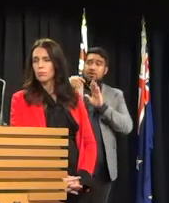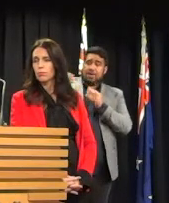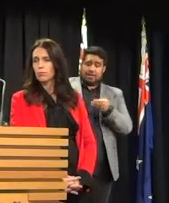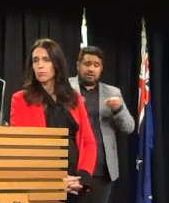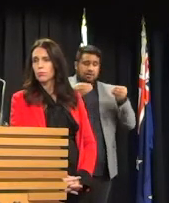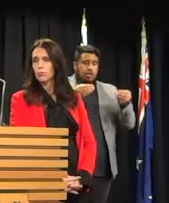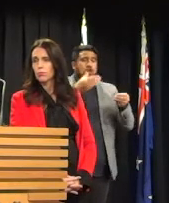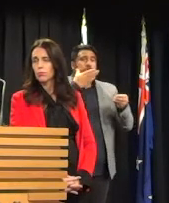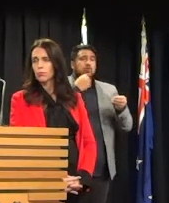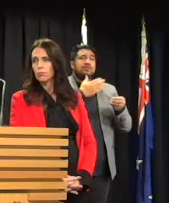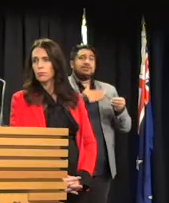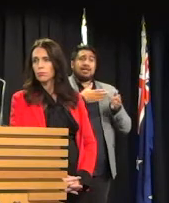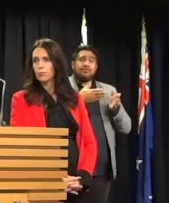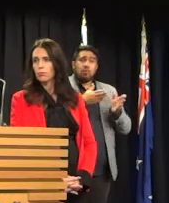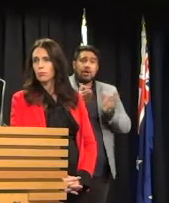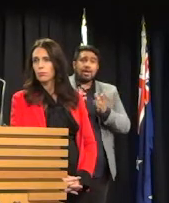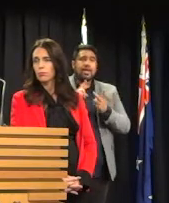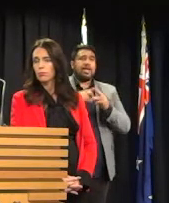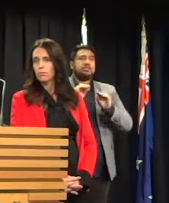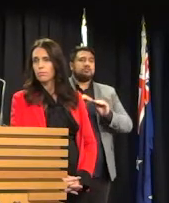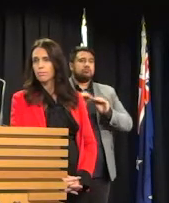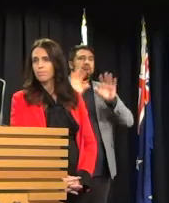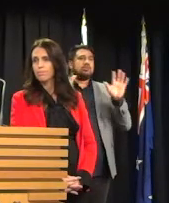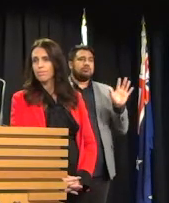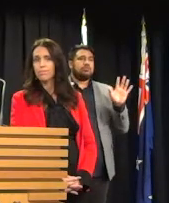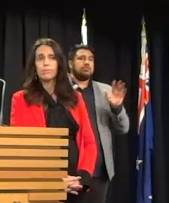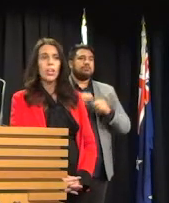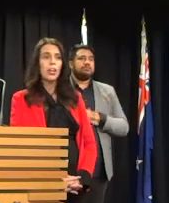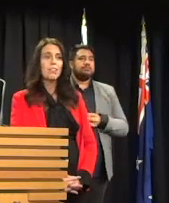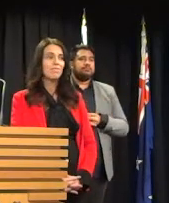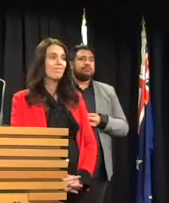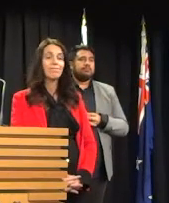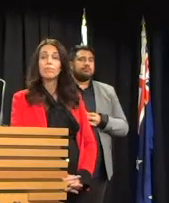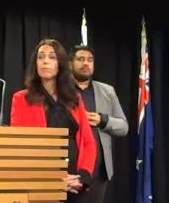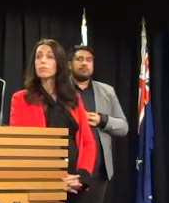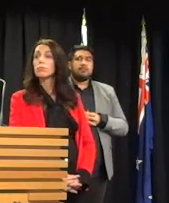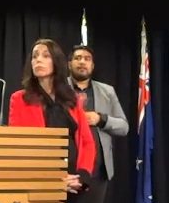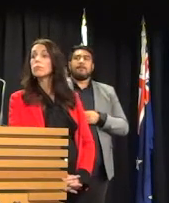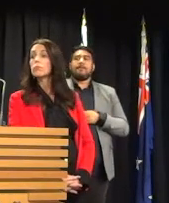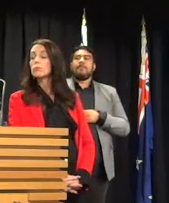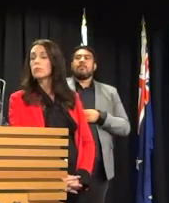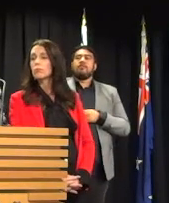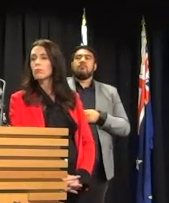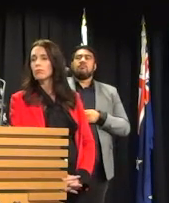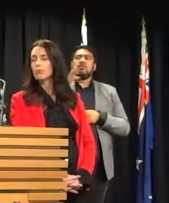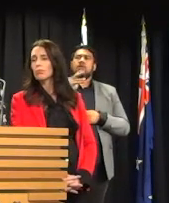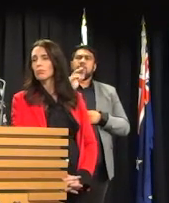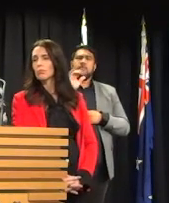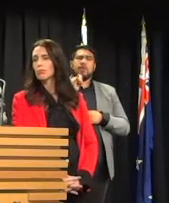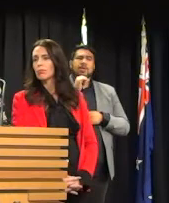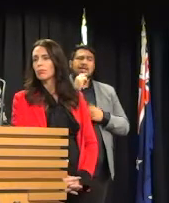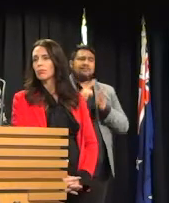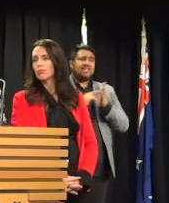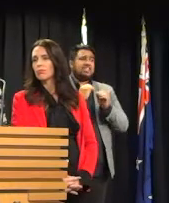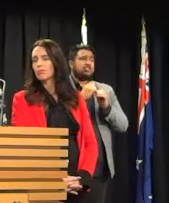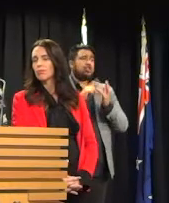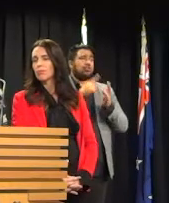used safely and that there's transparency in using it. Okay. What if NGOs just say point blank, no data